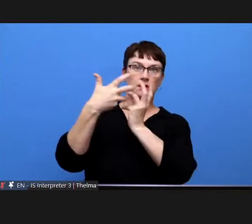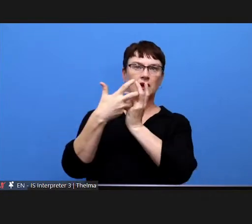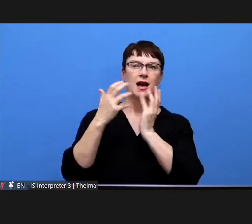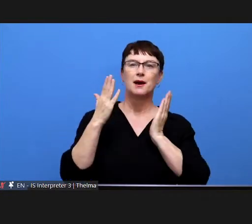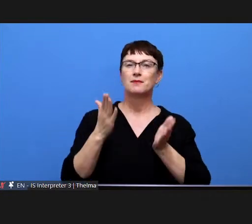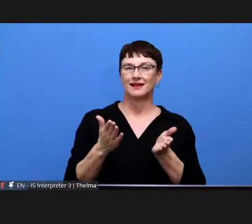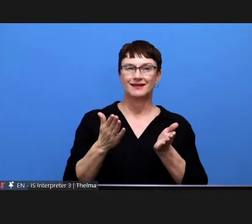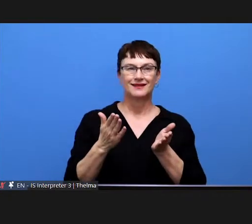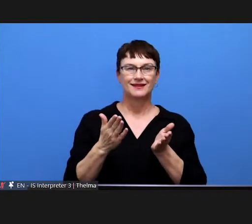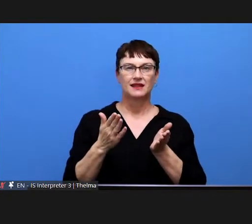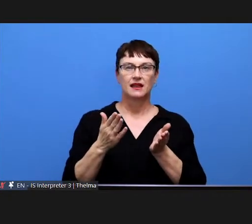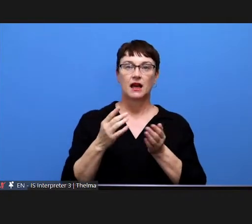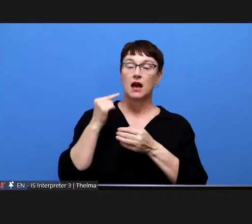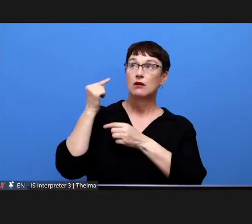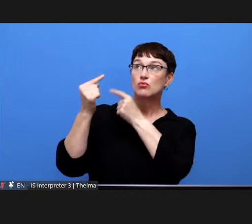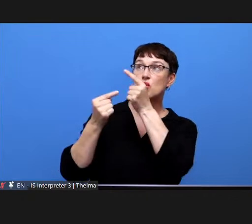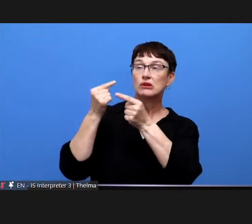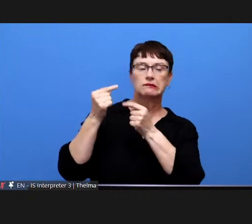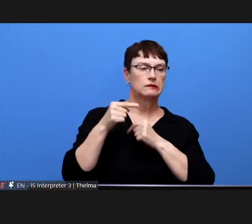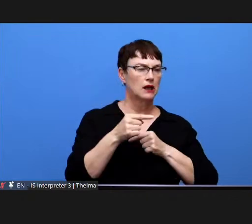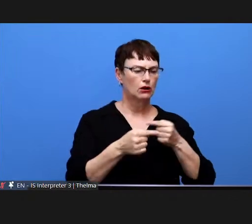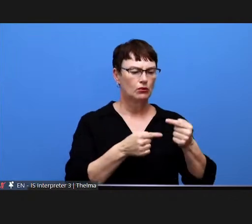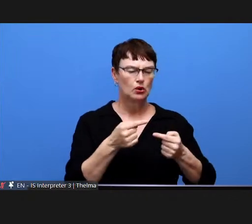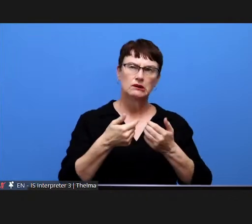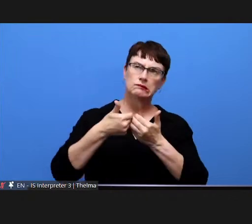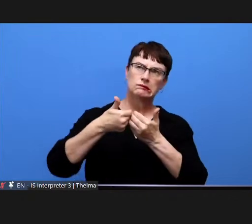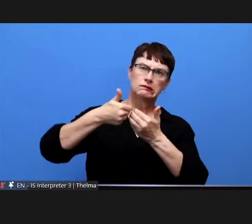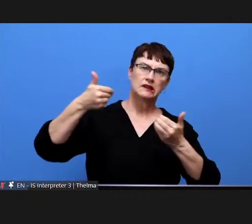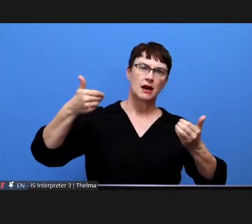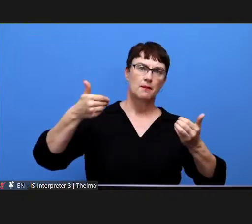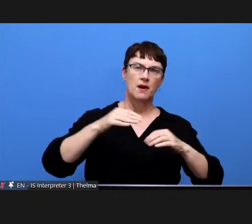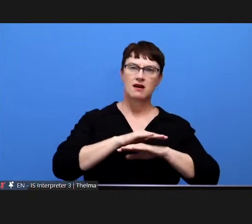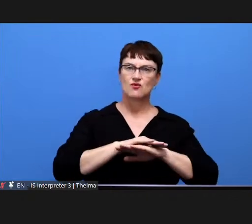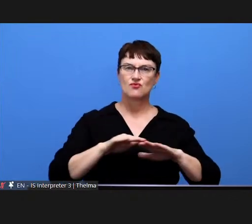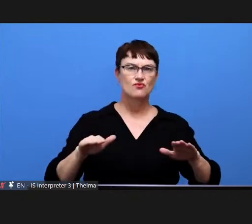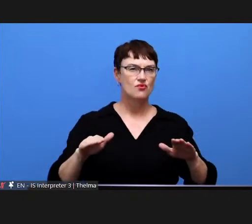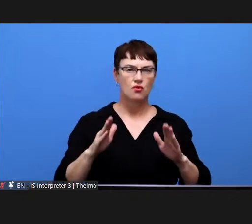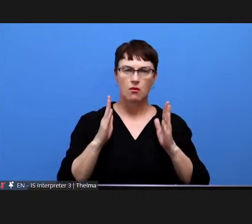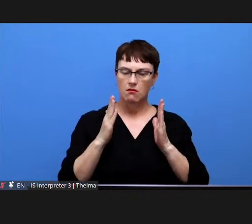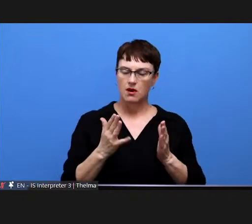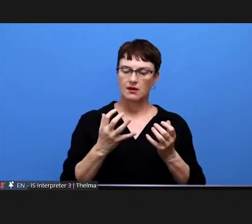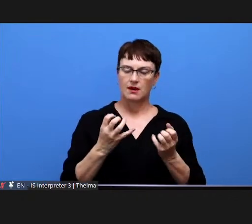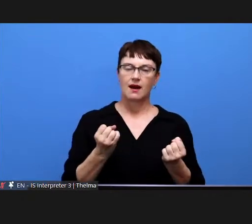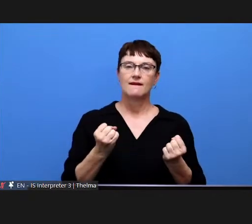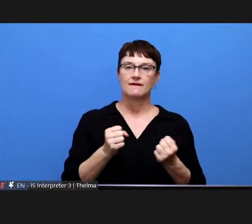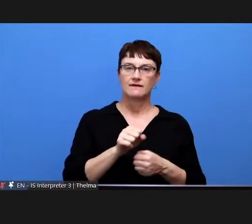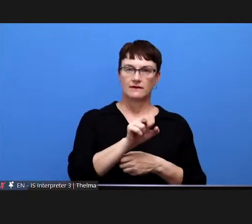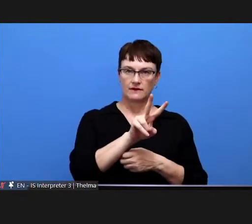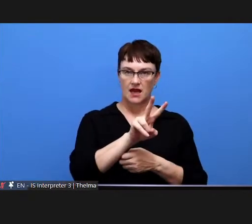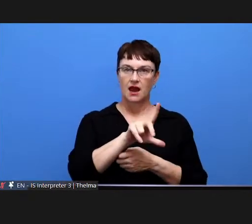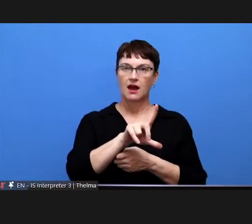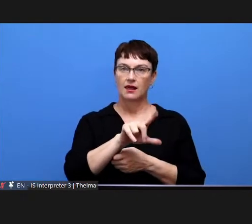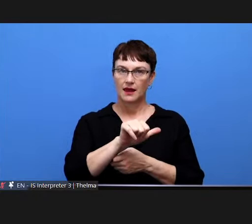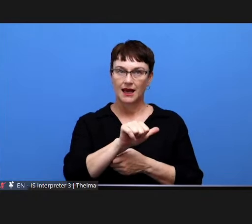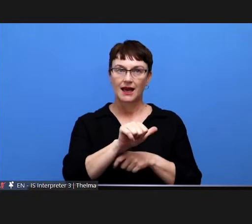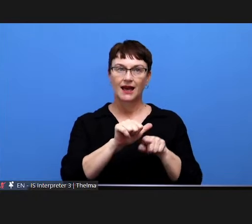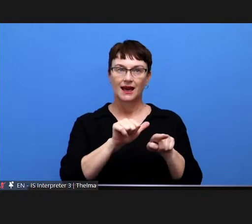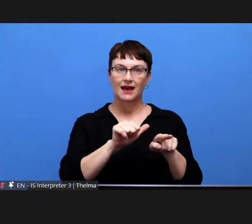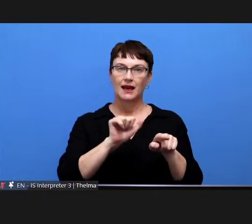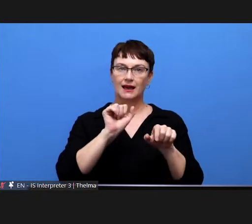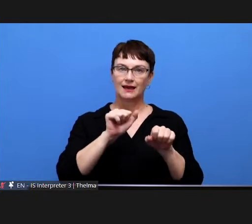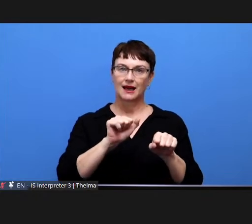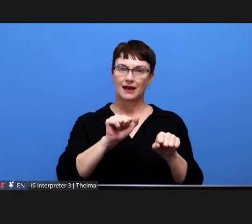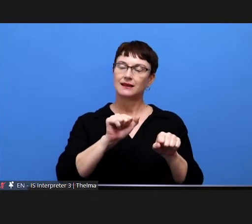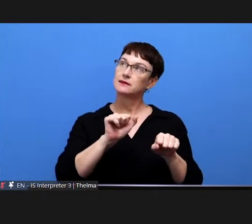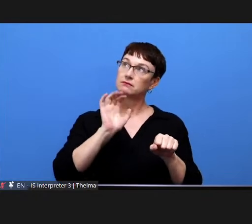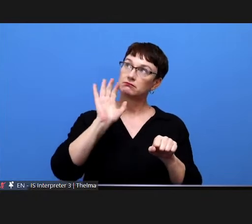of processes in conducting VLA, but at the same time using these same processes